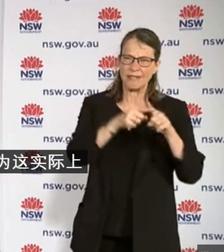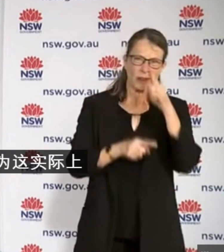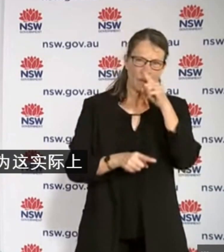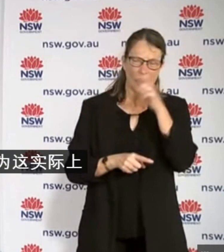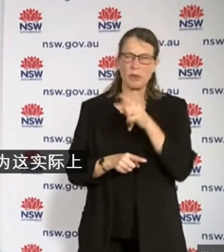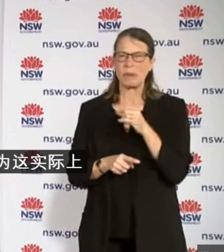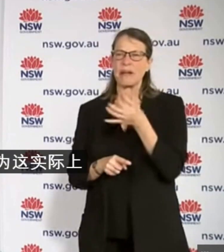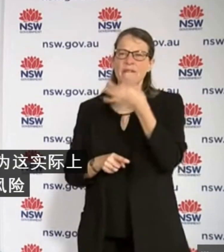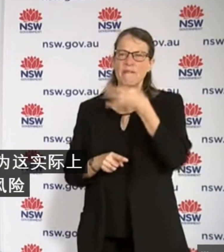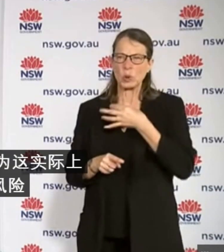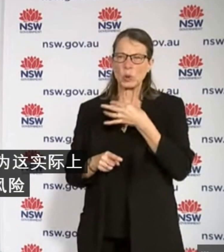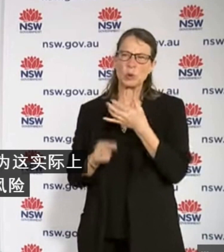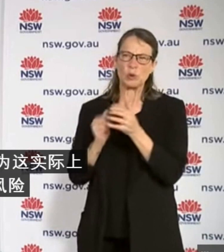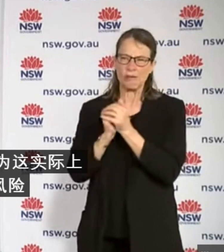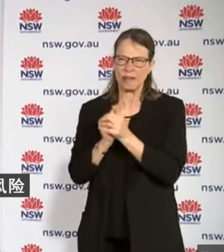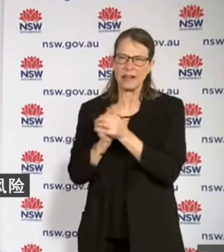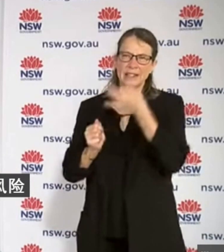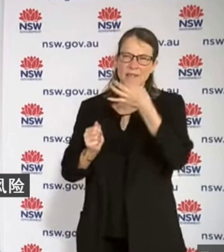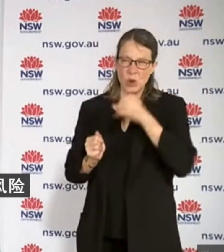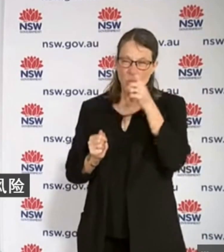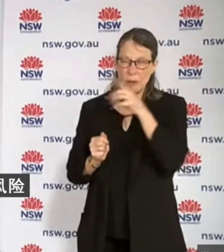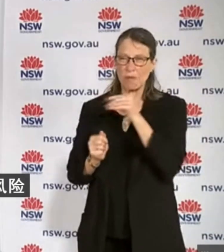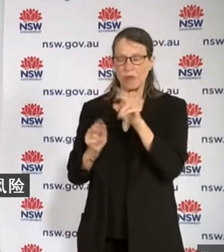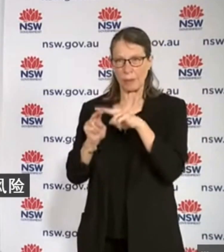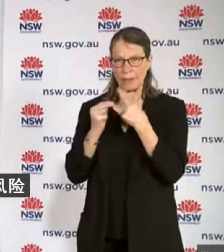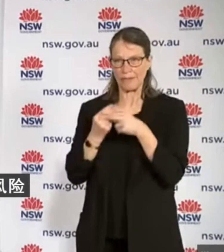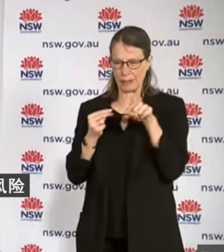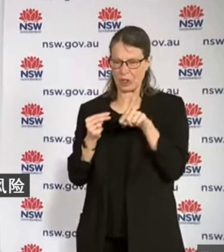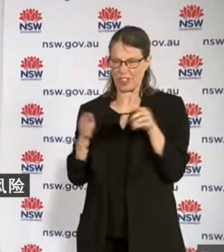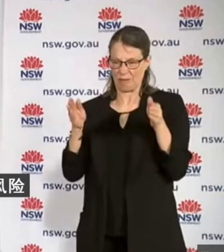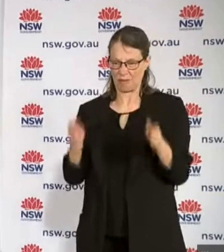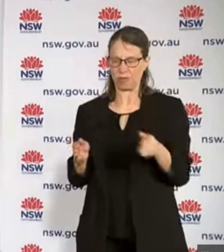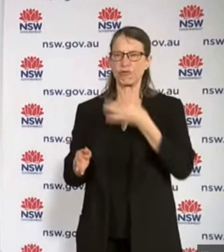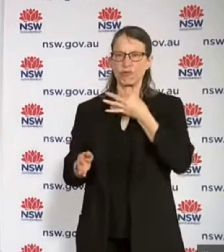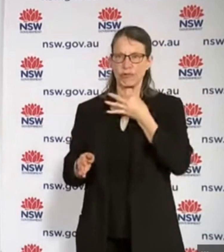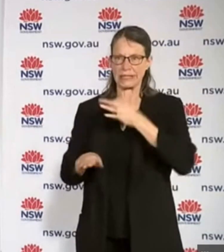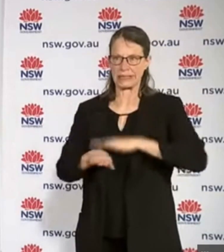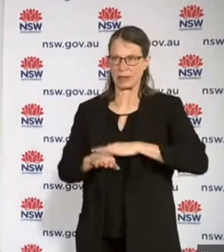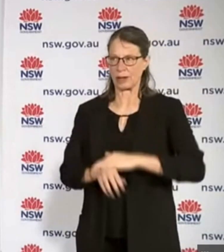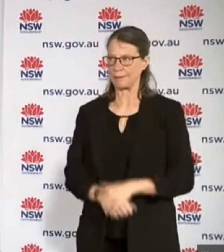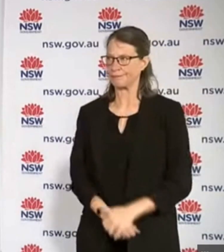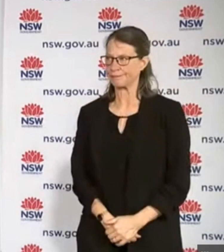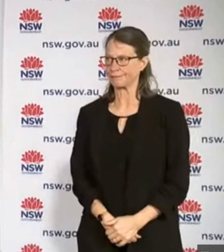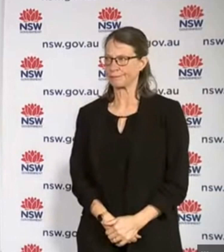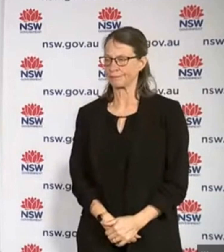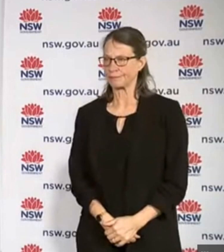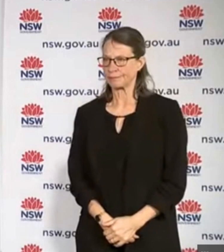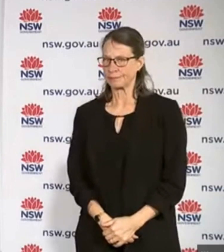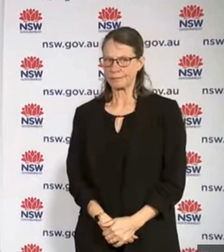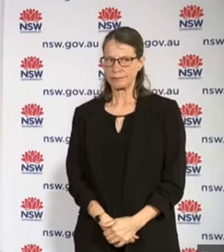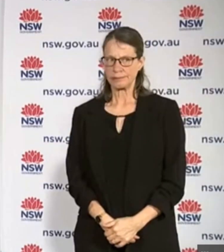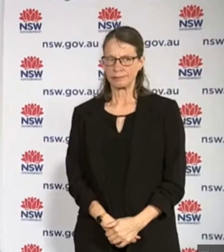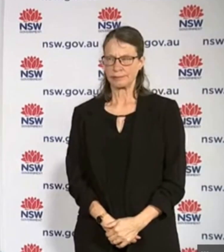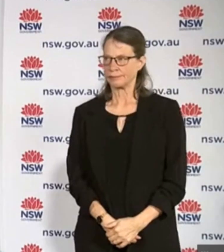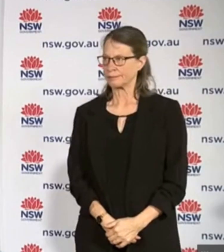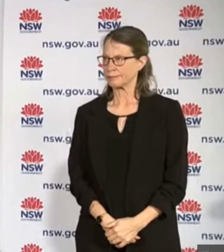true risk that we have. We should clarify before we go, when does the 80% kick in? The day we kick on 80% or the Monday after? I think the Premier's